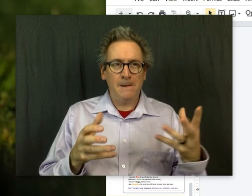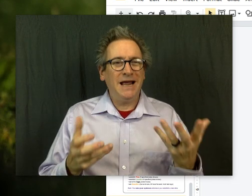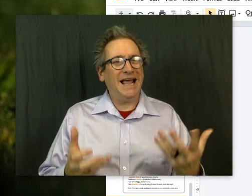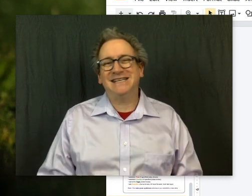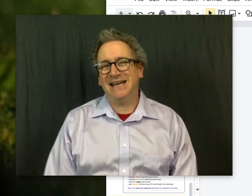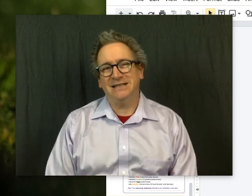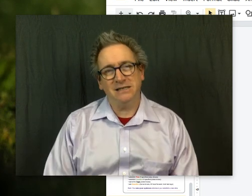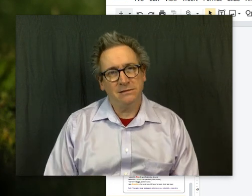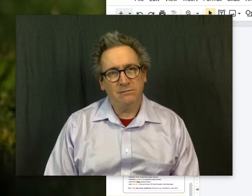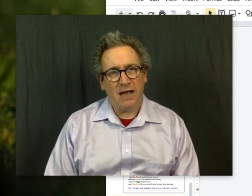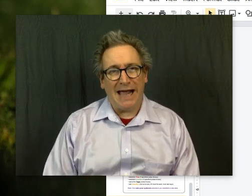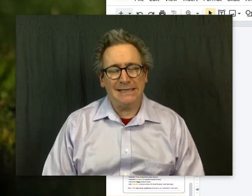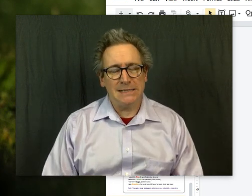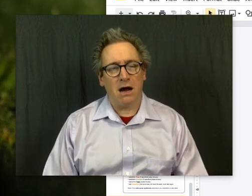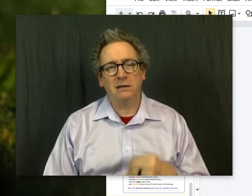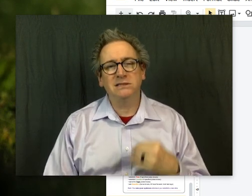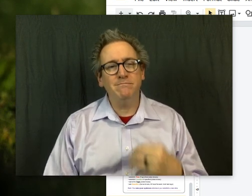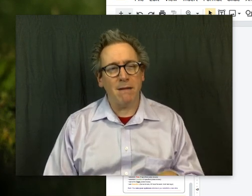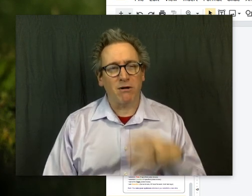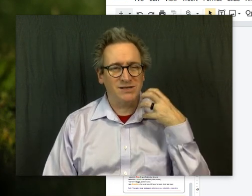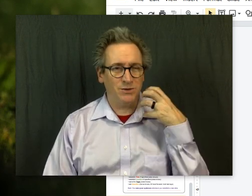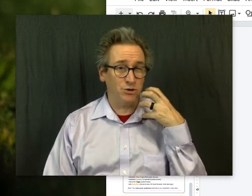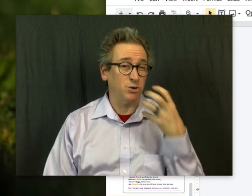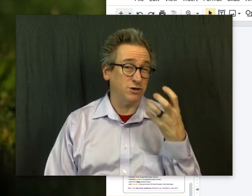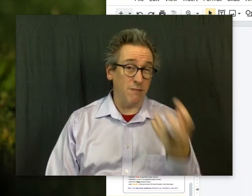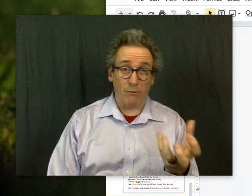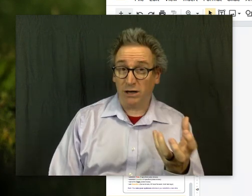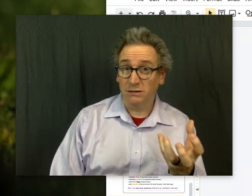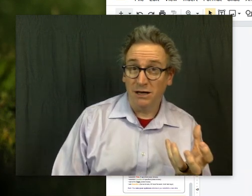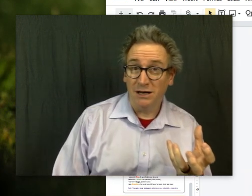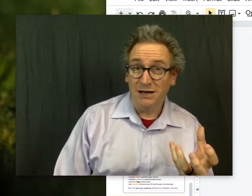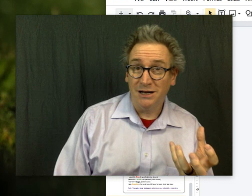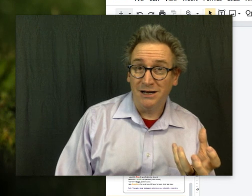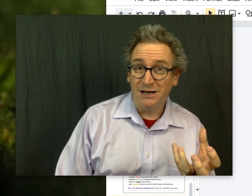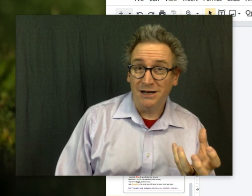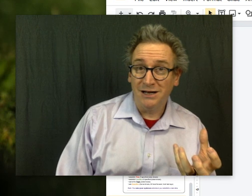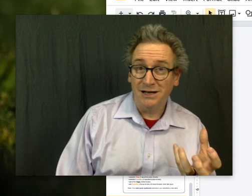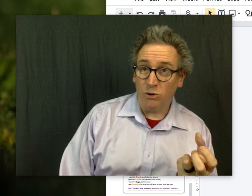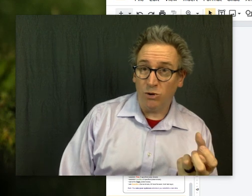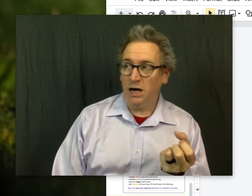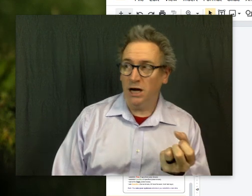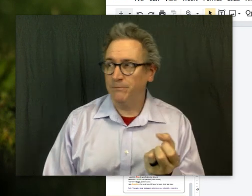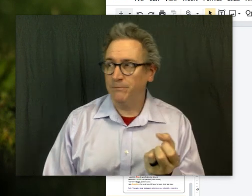it. It's a sentence. It's not hard to memorize with your short-term memory. So